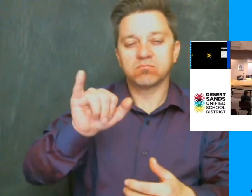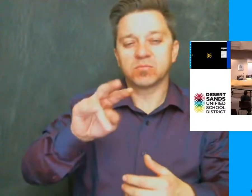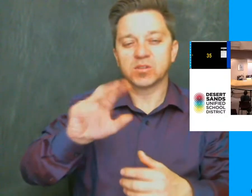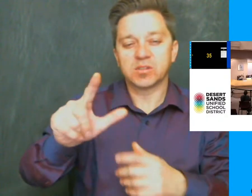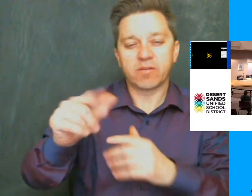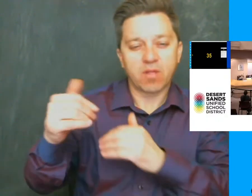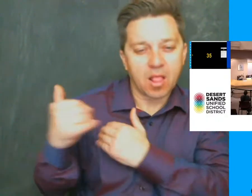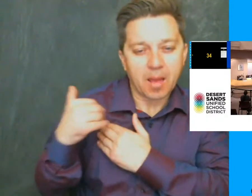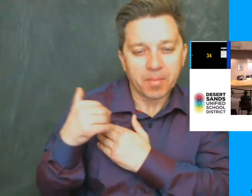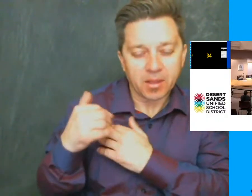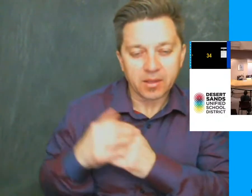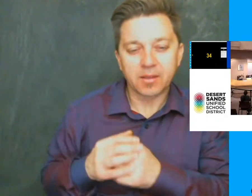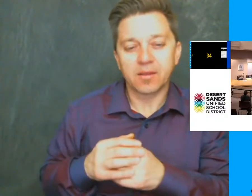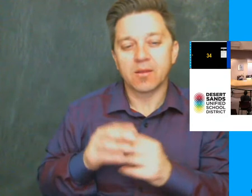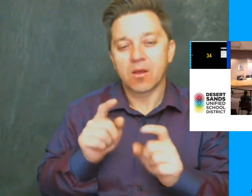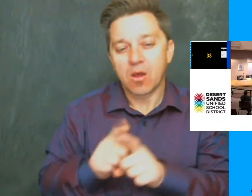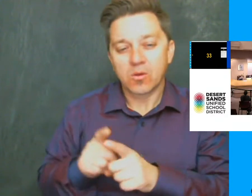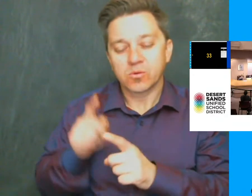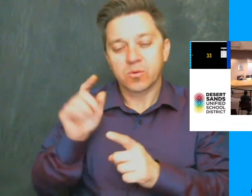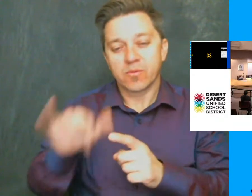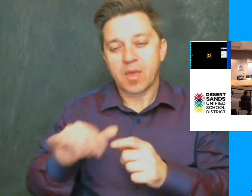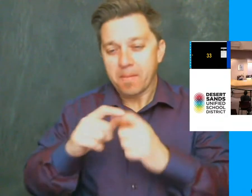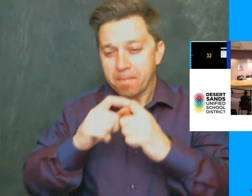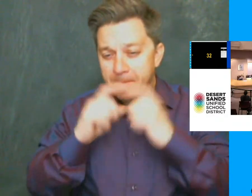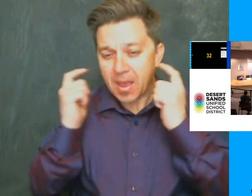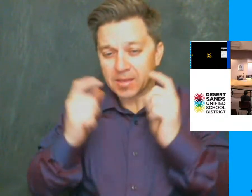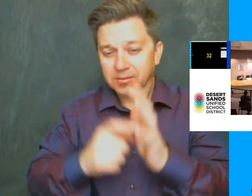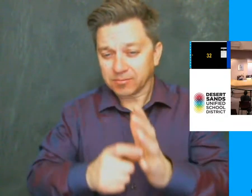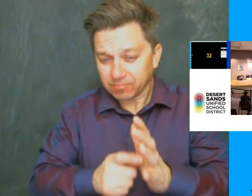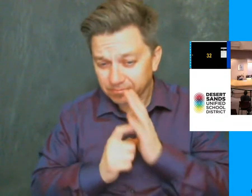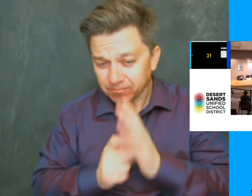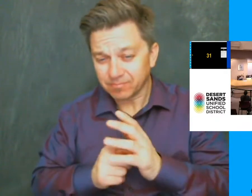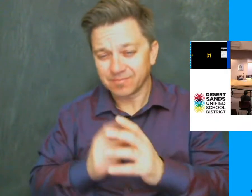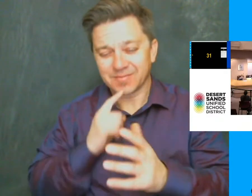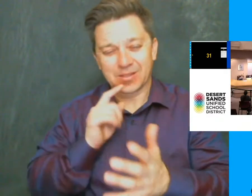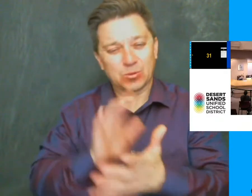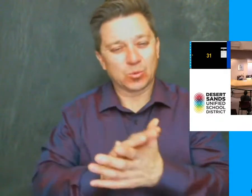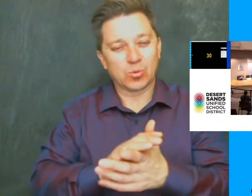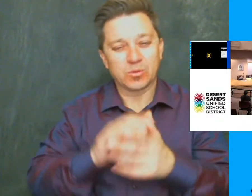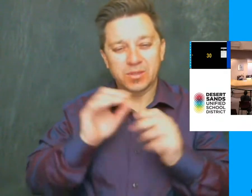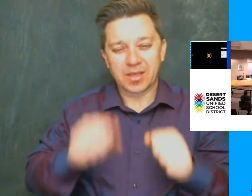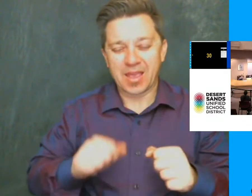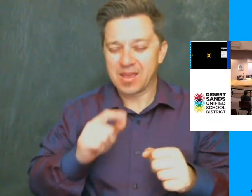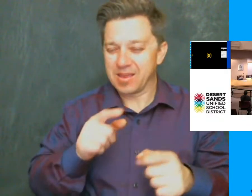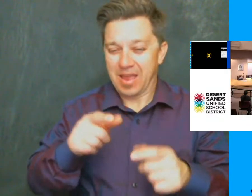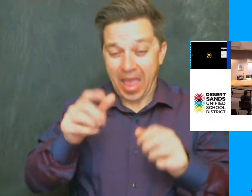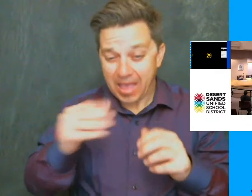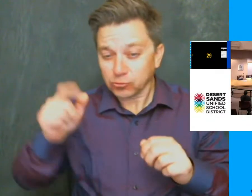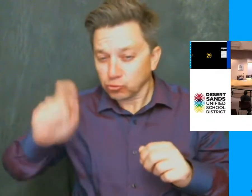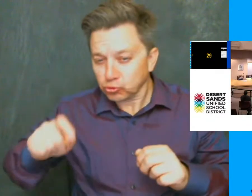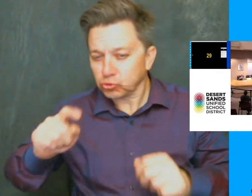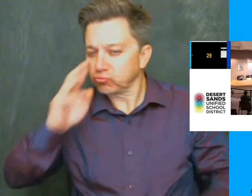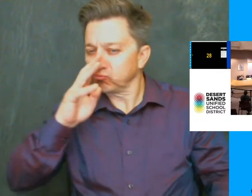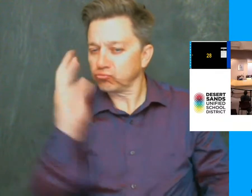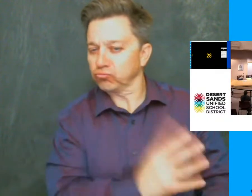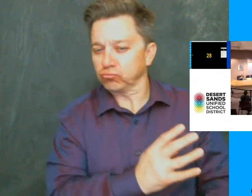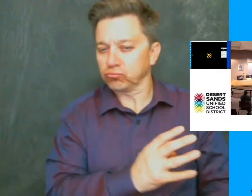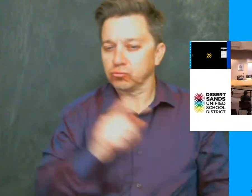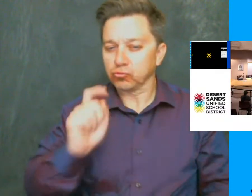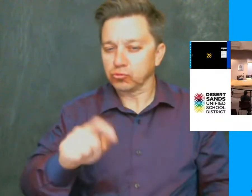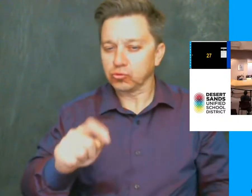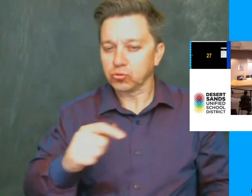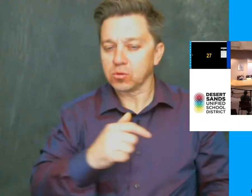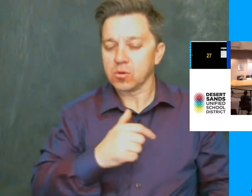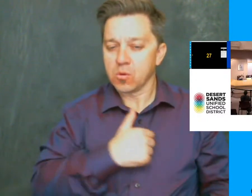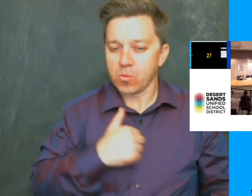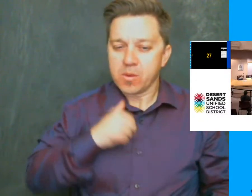a non-binding recommendation that schools can and should disregard. We, the parents, withdraw our consent to